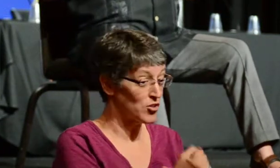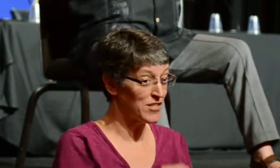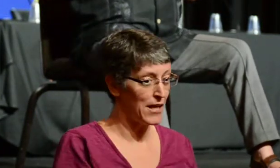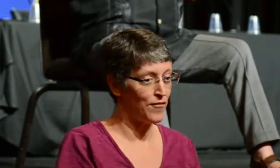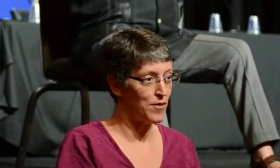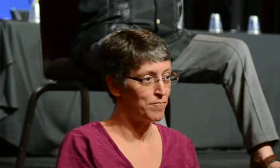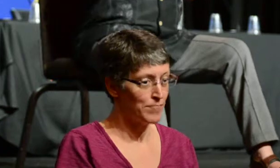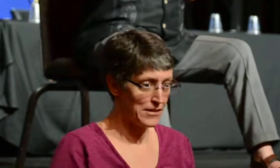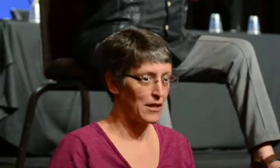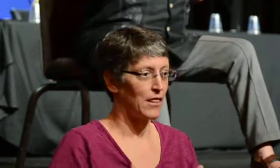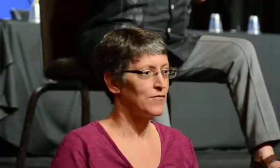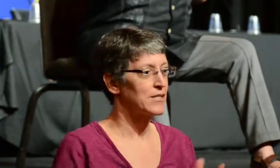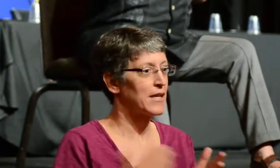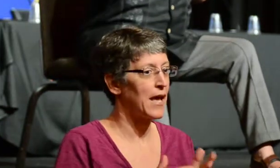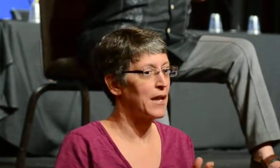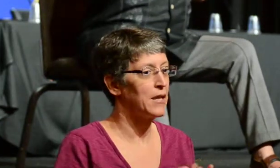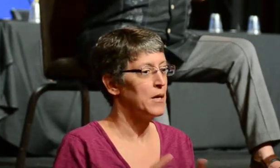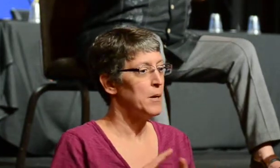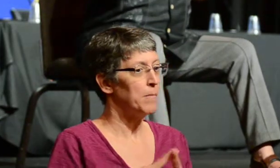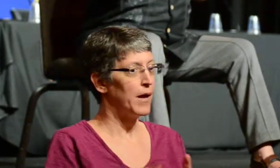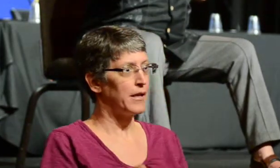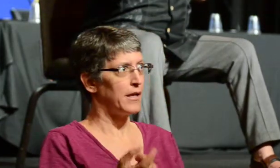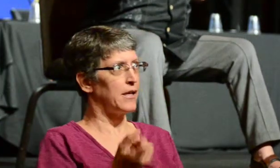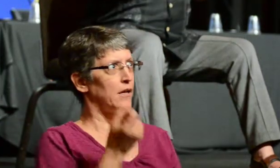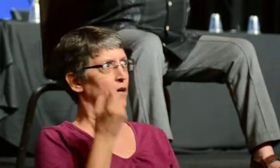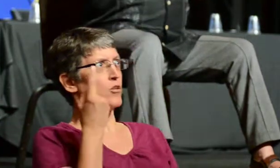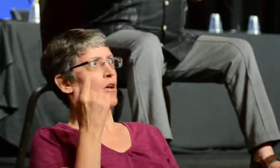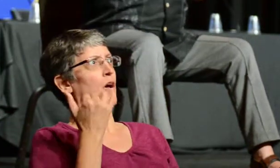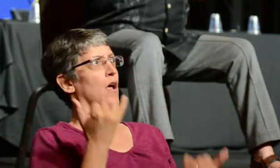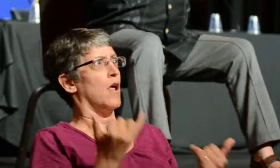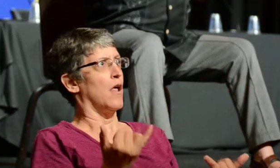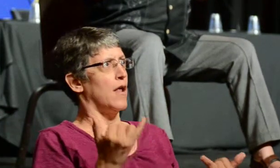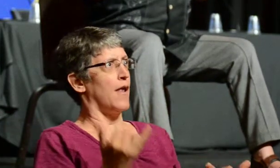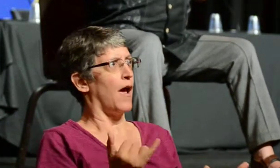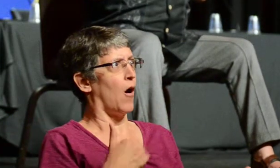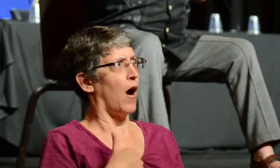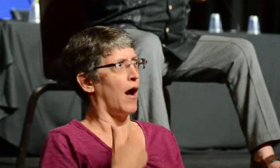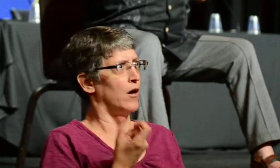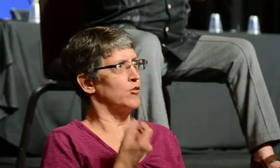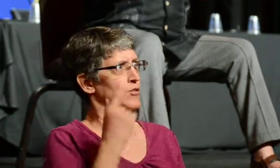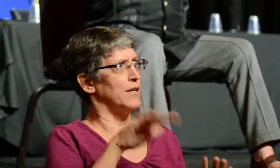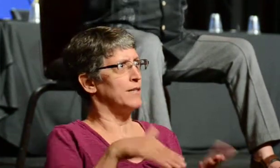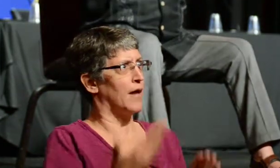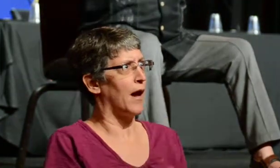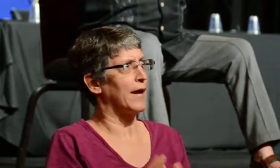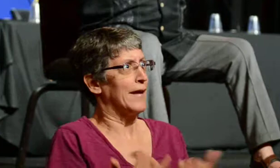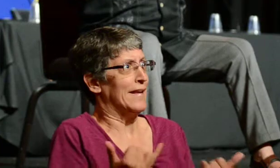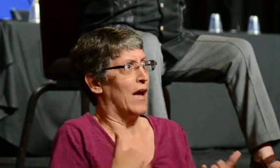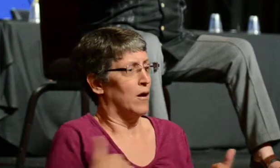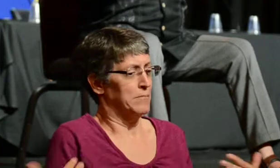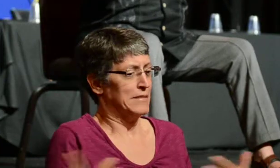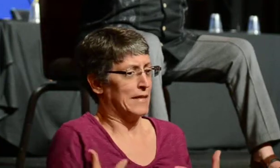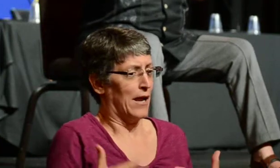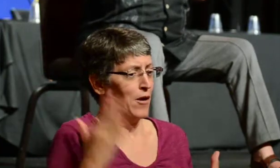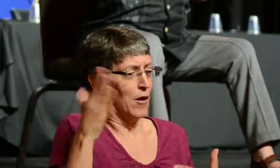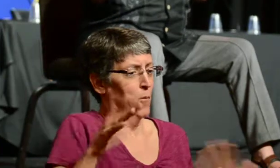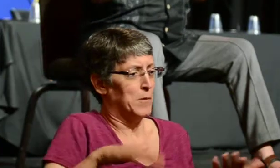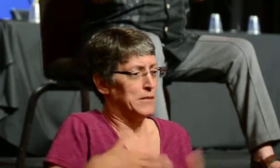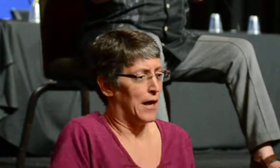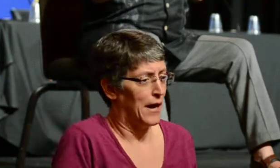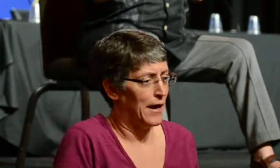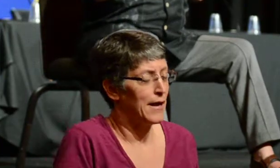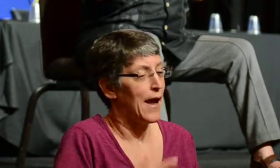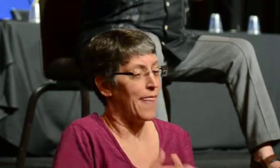back from death, but he sees what dying could be like, and now he fears to die, and he spends the rest of his time